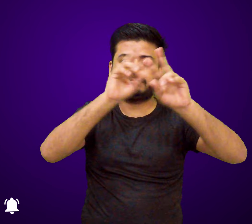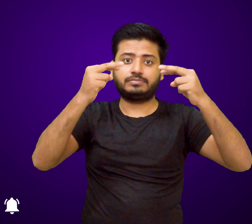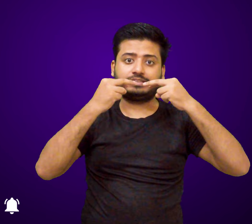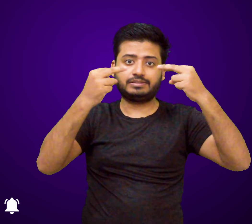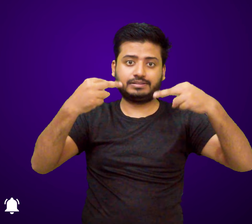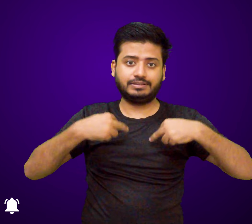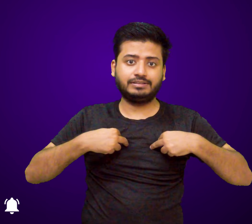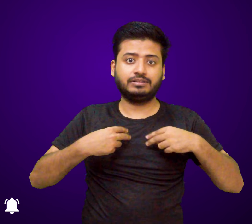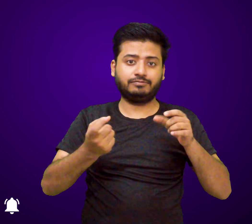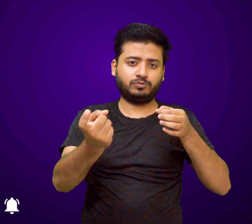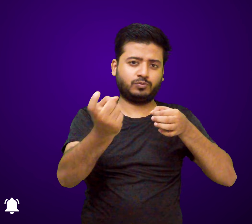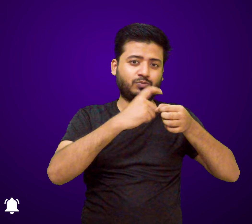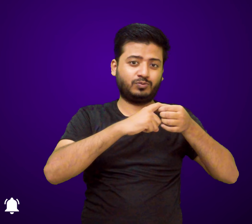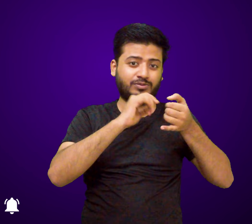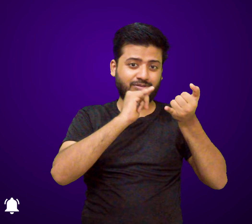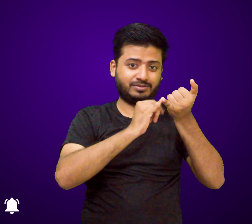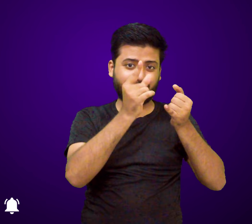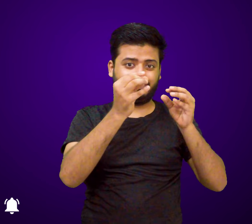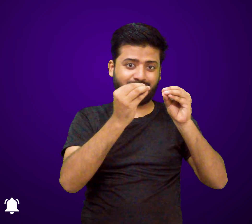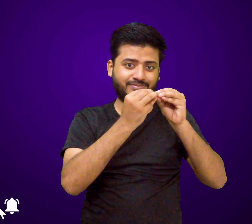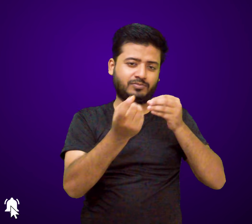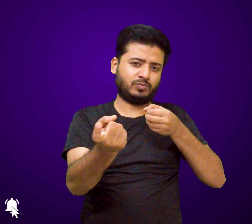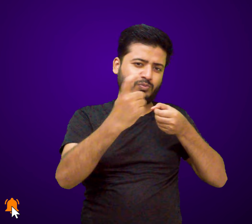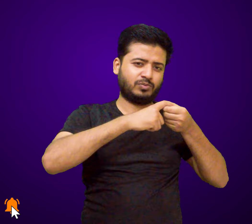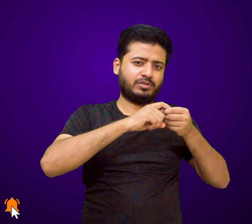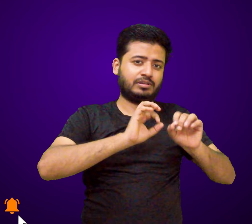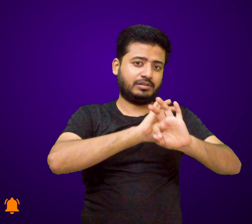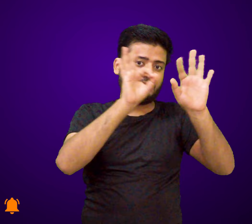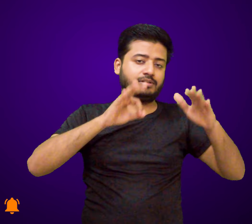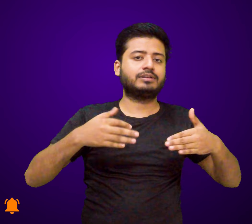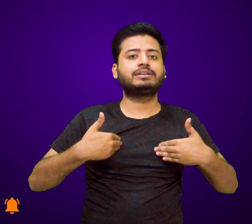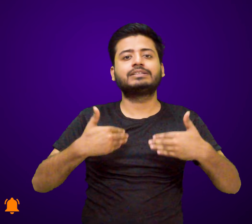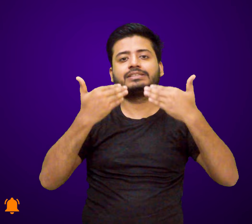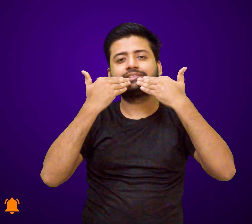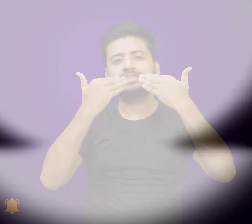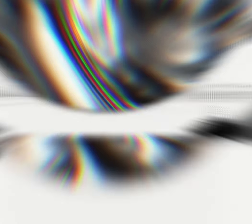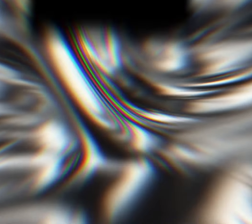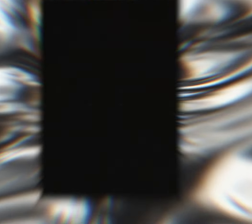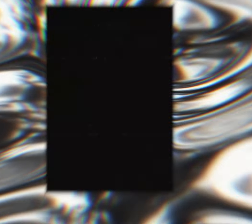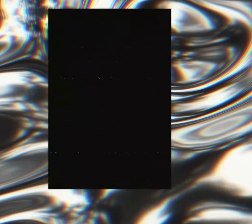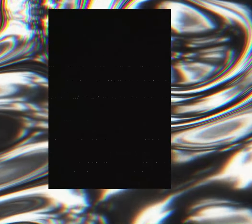witnessed your struggles firsthand to write a supportive letter. Good candidates include